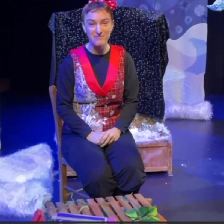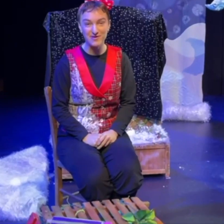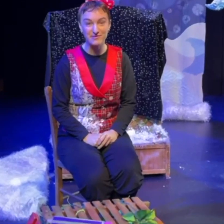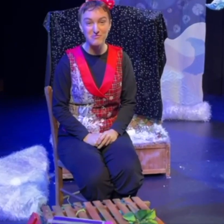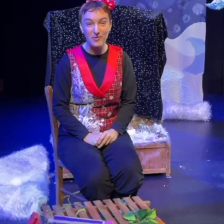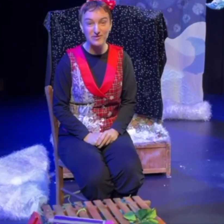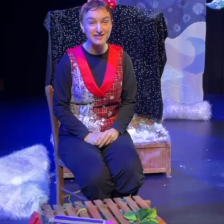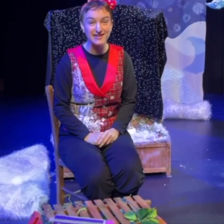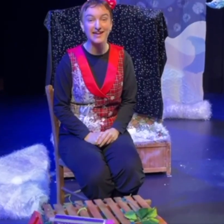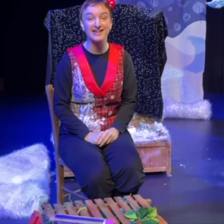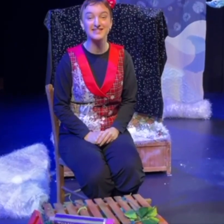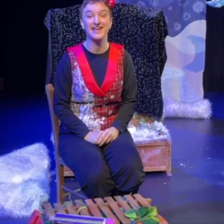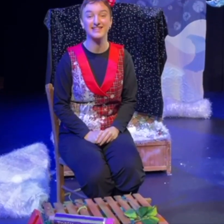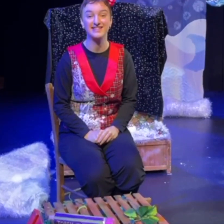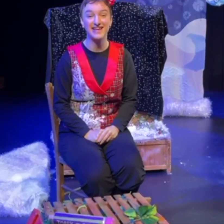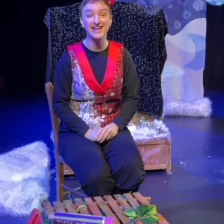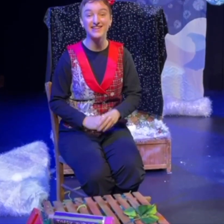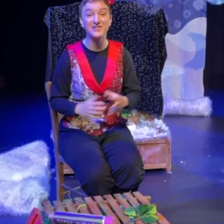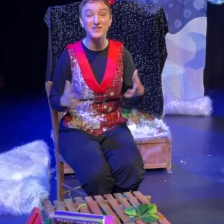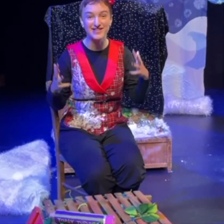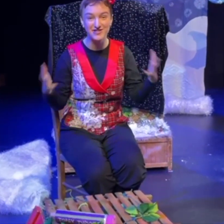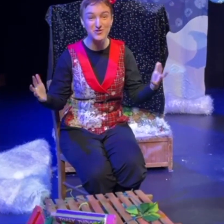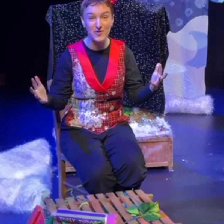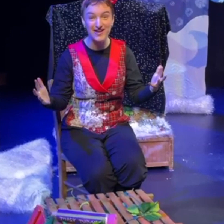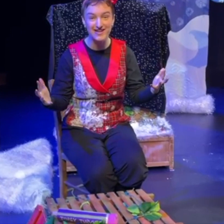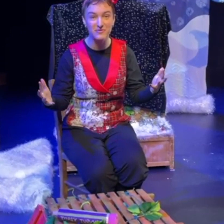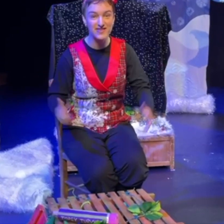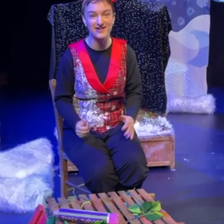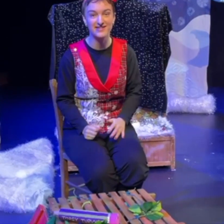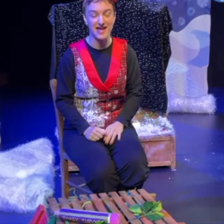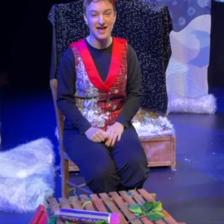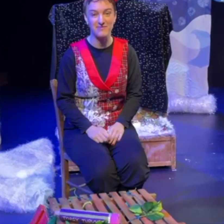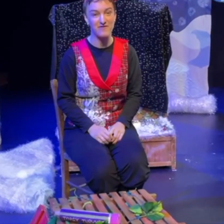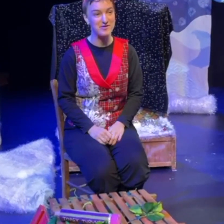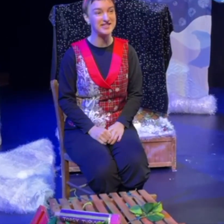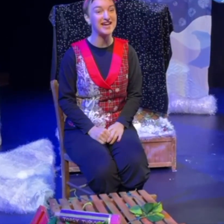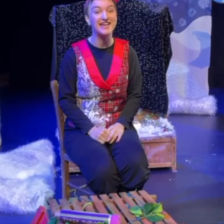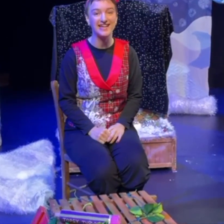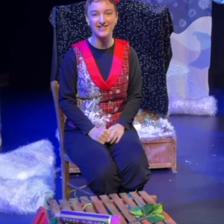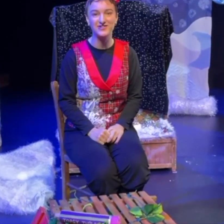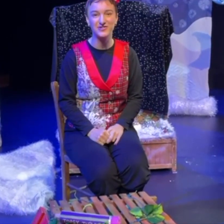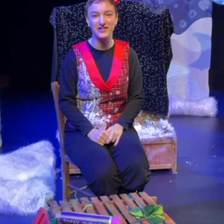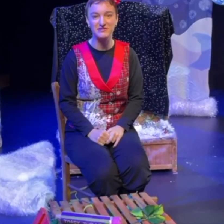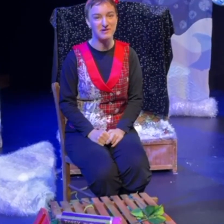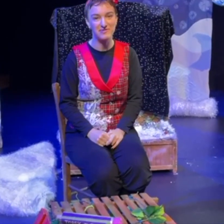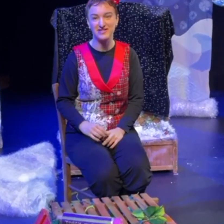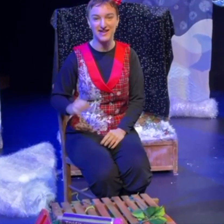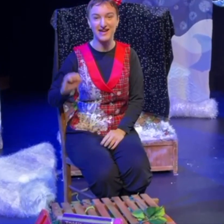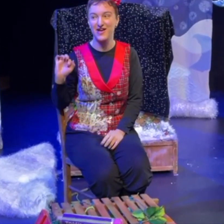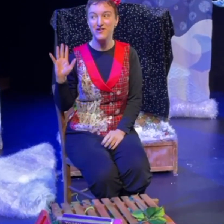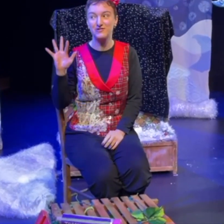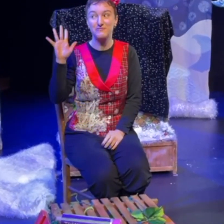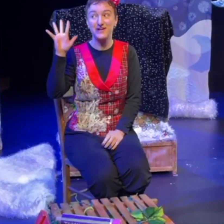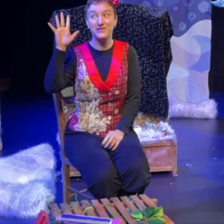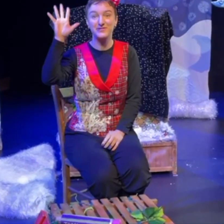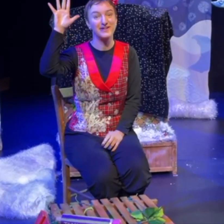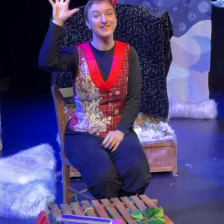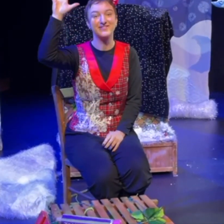most rewarding things is seeing the audience join in with us. I've particularly enjoyed when we sing Twinkle Twinkle